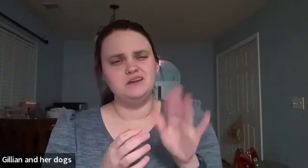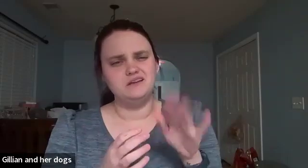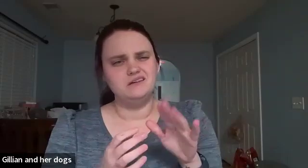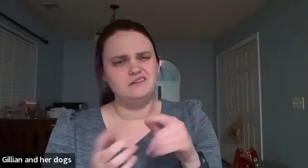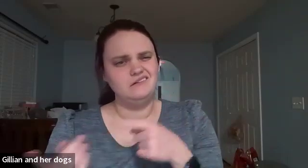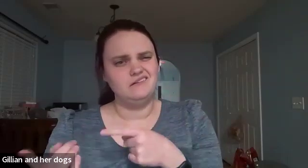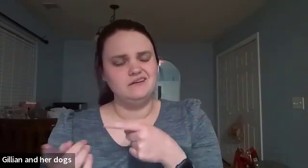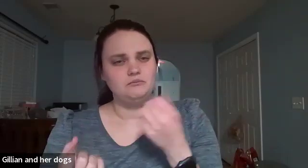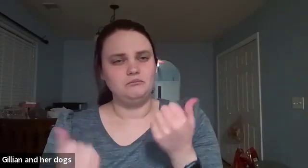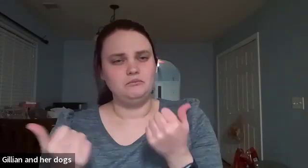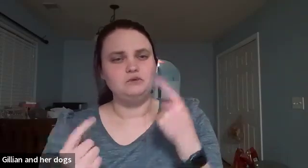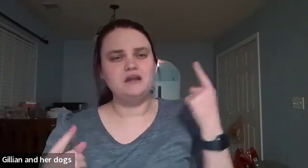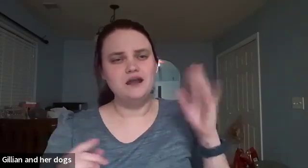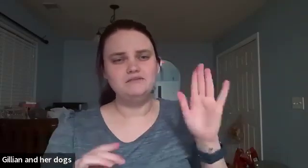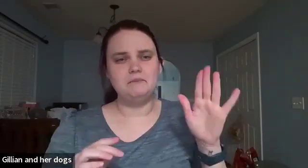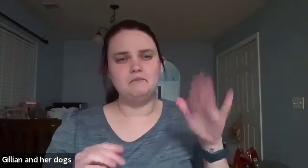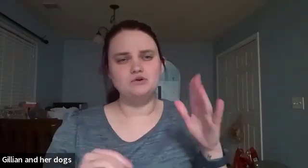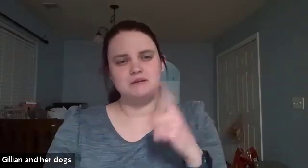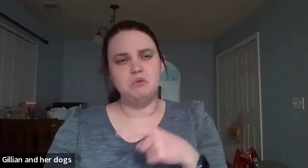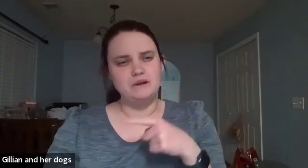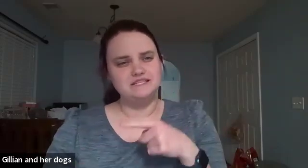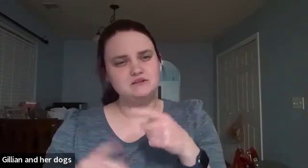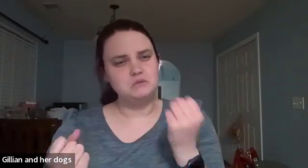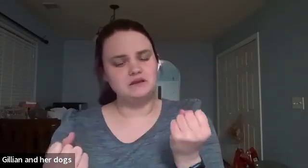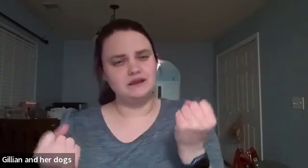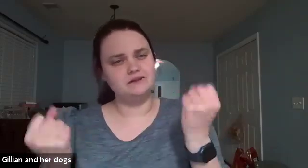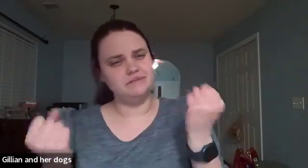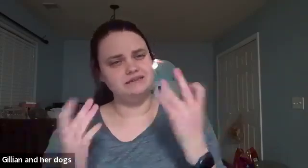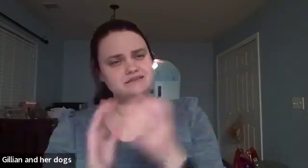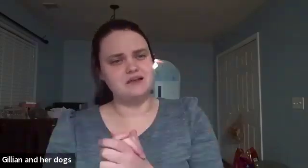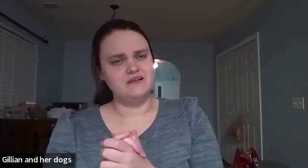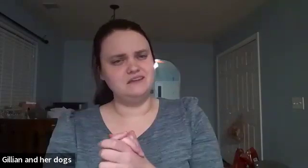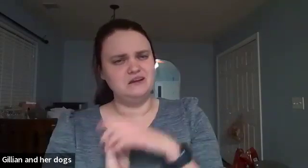like, you would kind of like motion and point to the word, like kind of make the sign like,